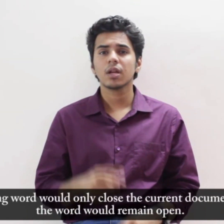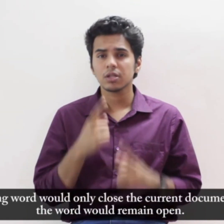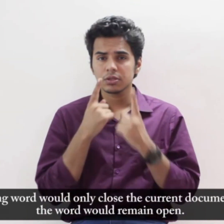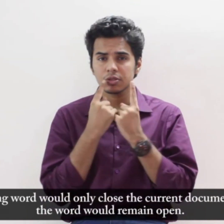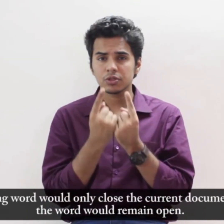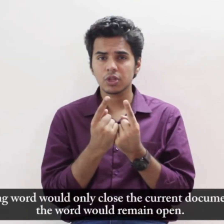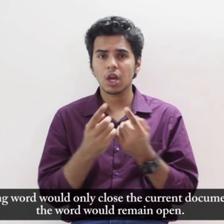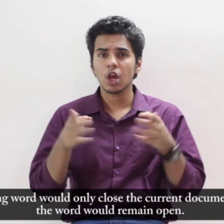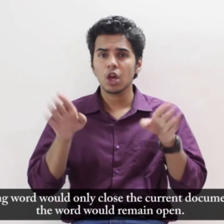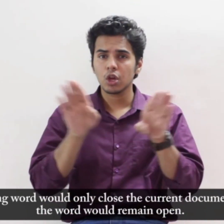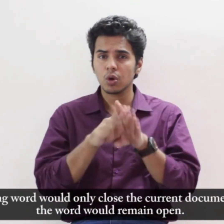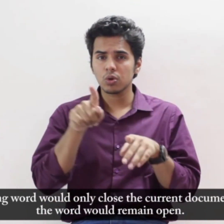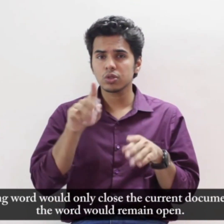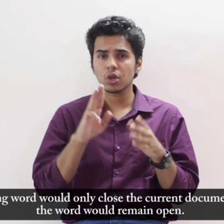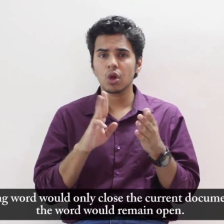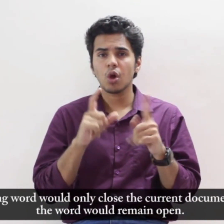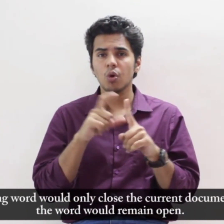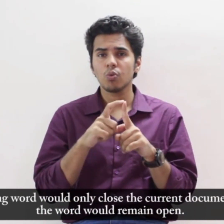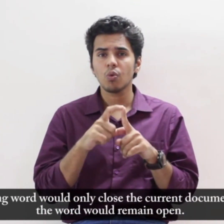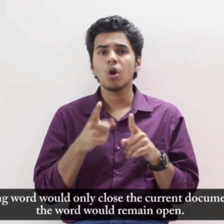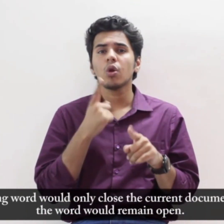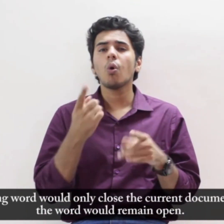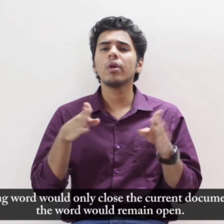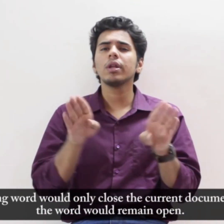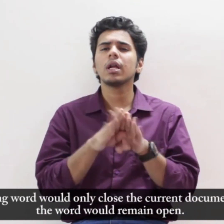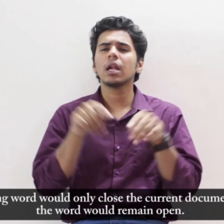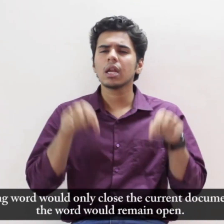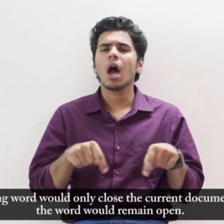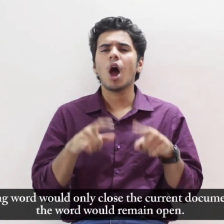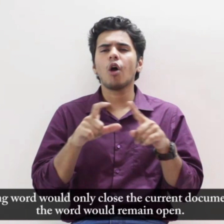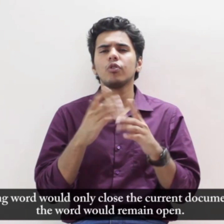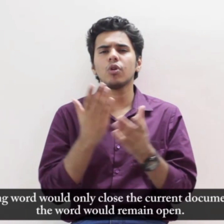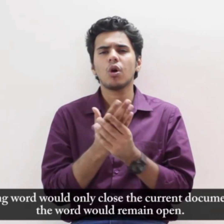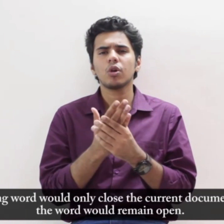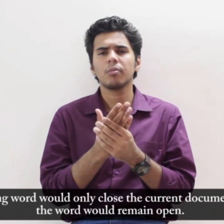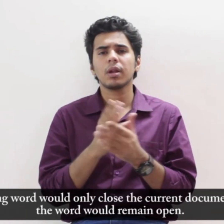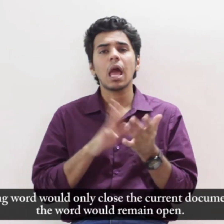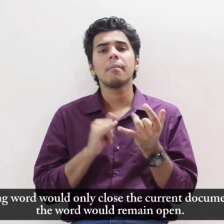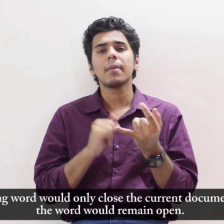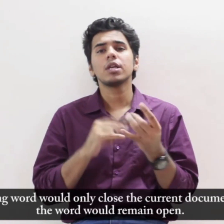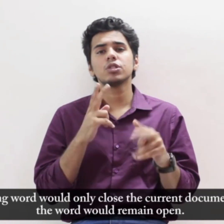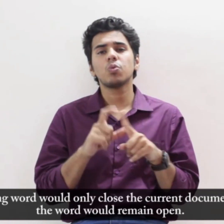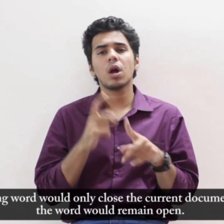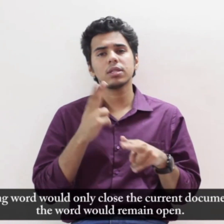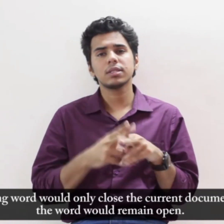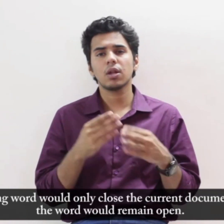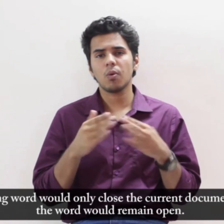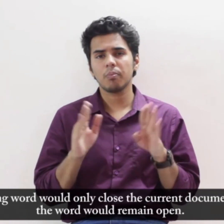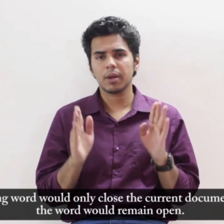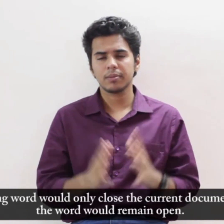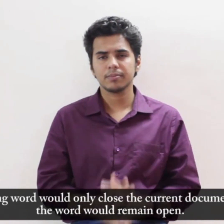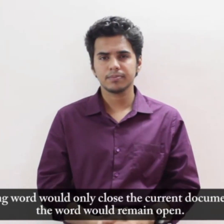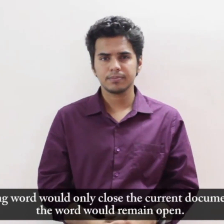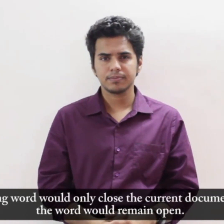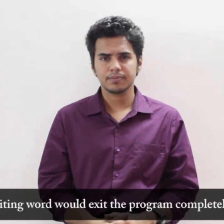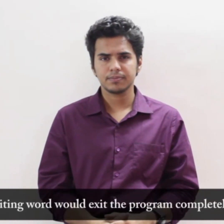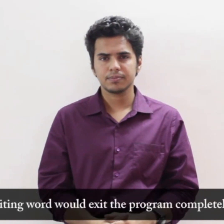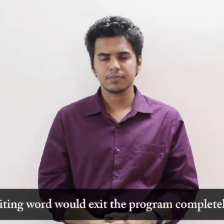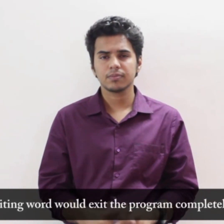Note: closing Word would only close the current document, however, the Word would remain open. Exiting